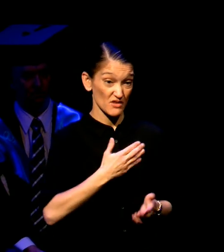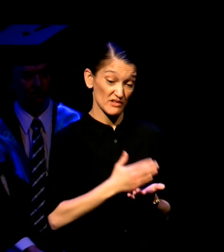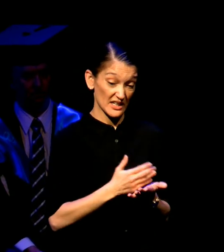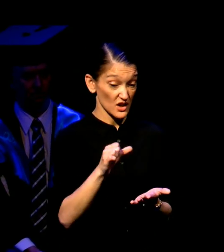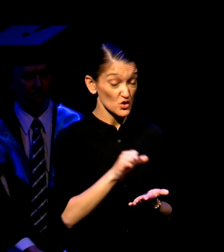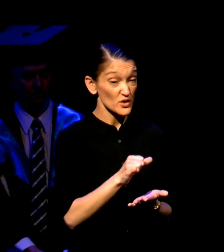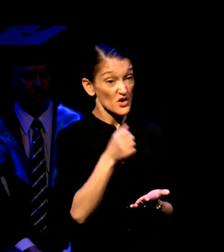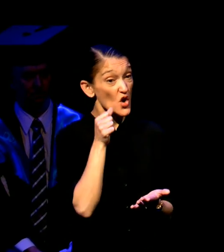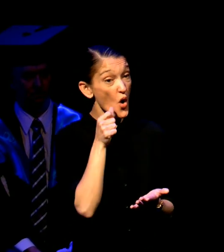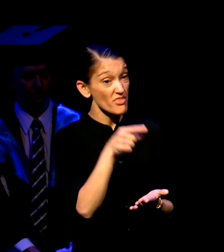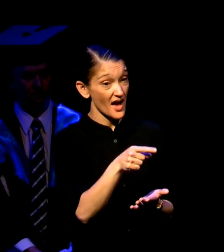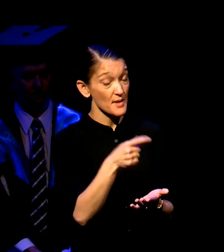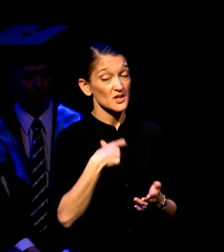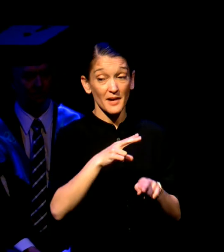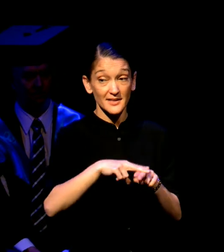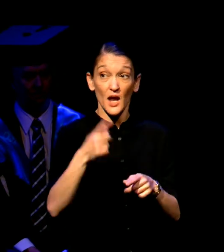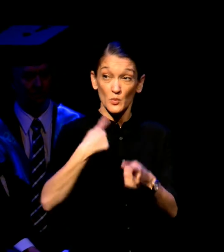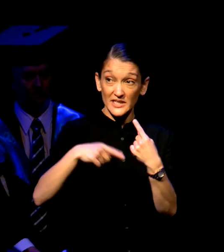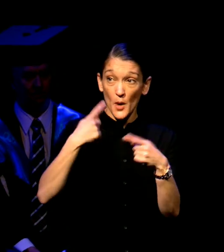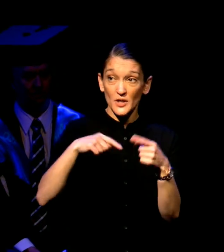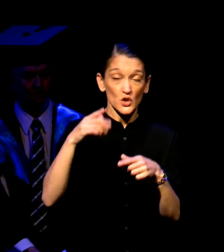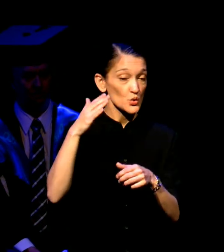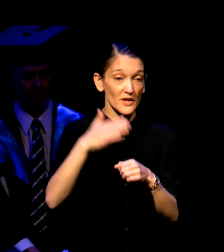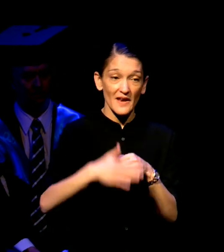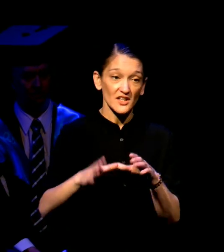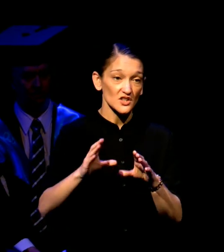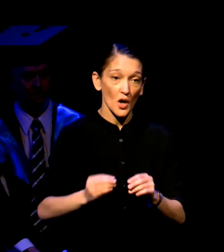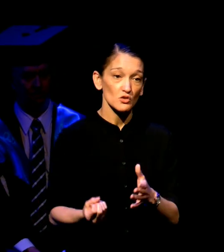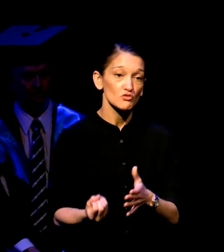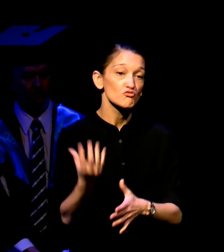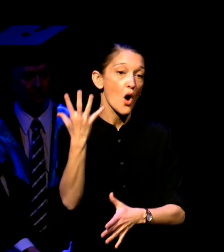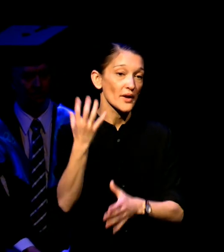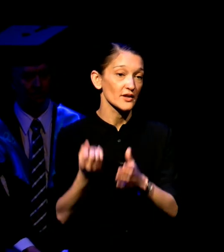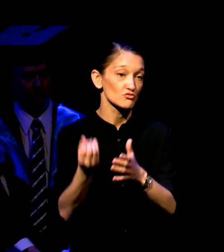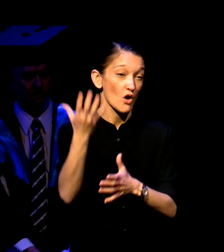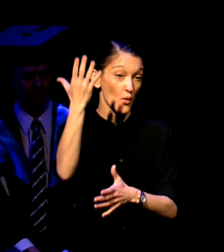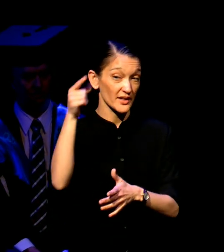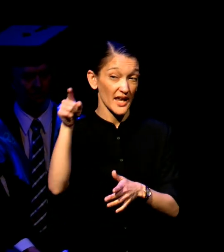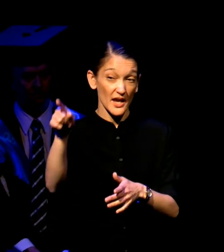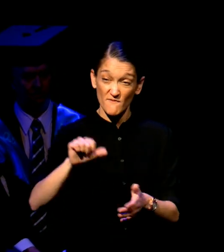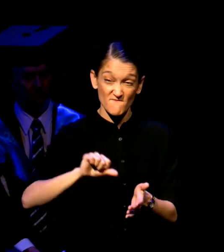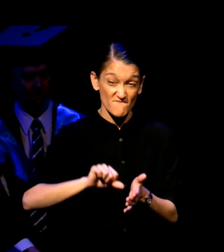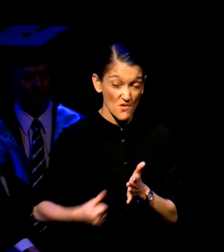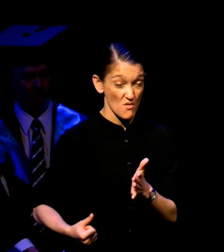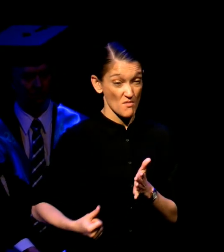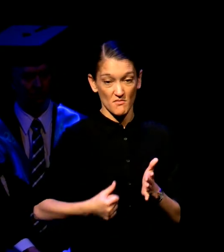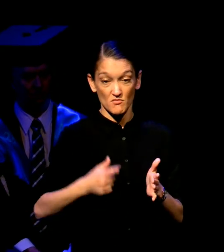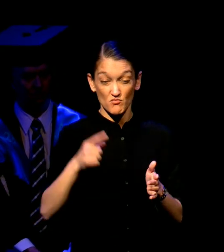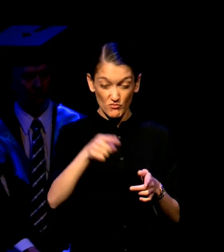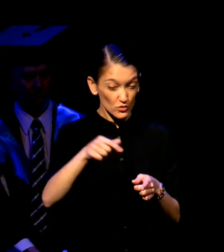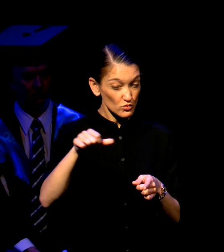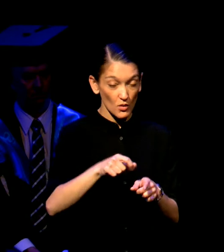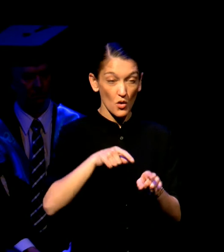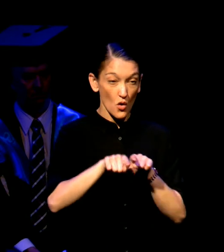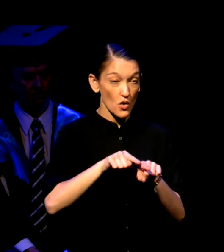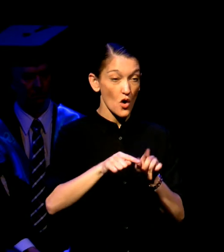young age, you never stop growing. He was a firm believer in constantly learning. When I was really, really little, he threw